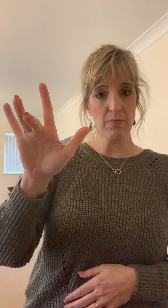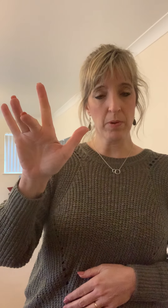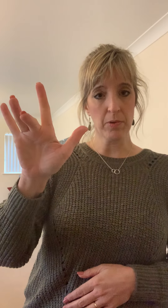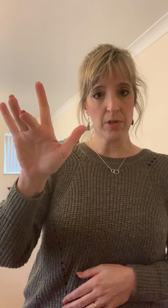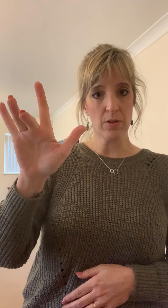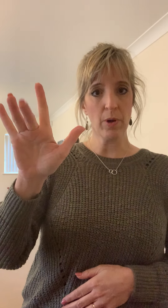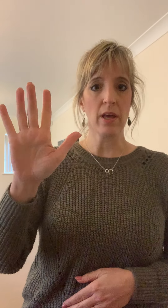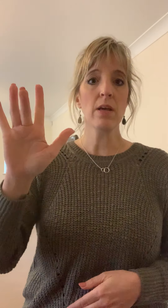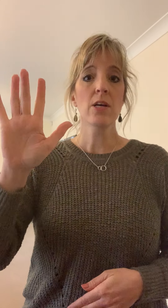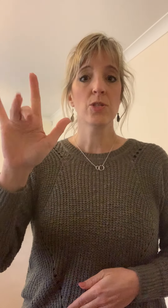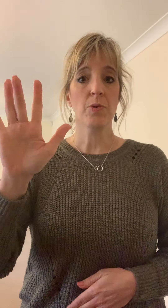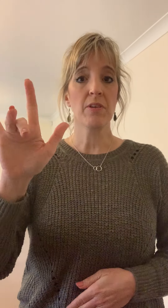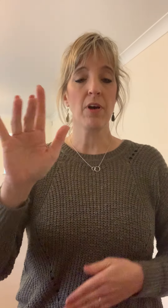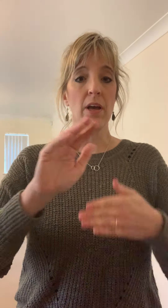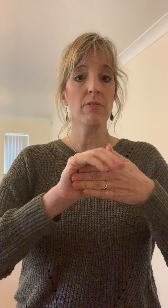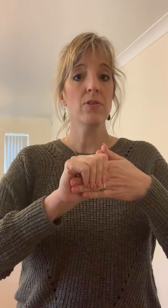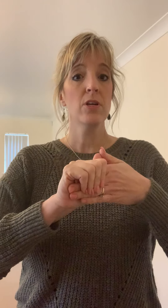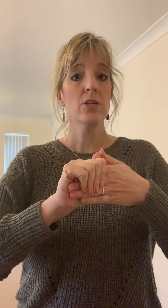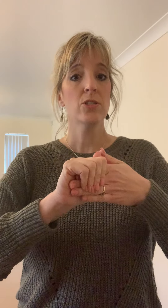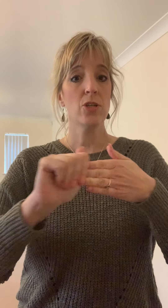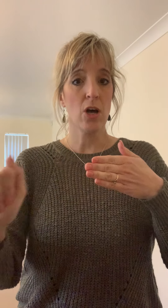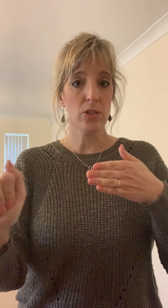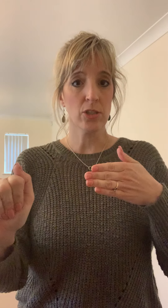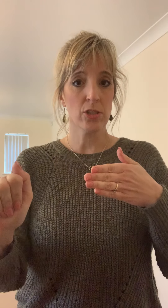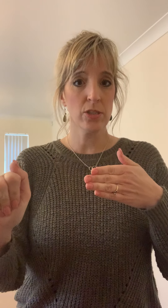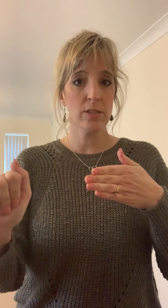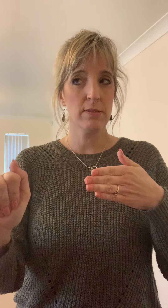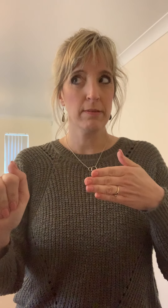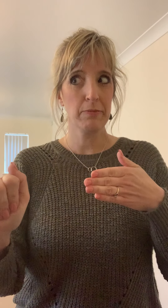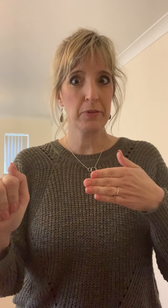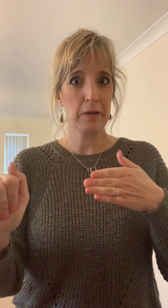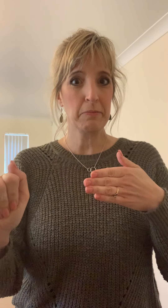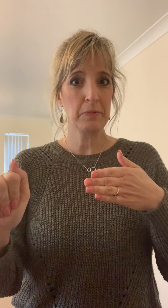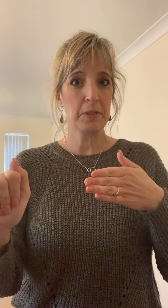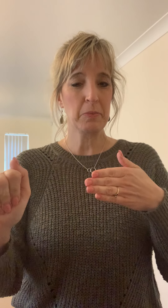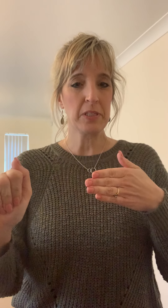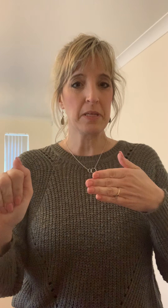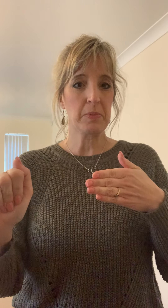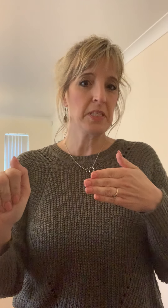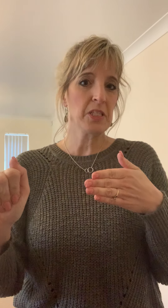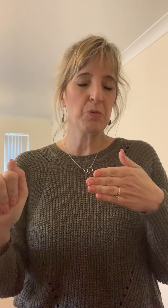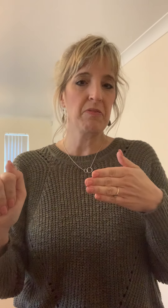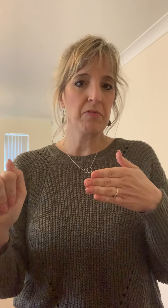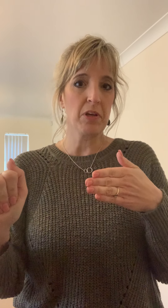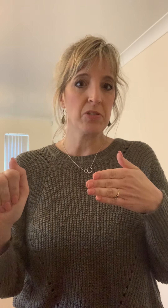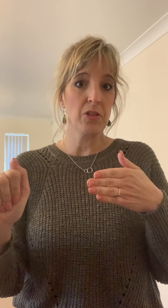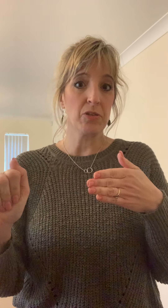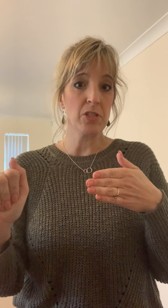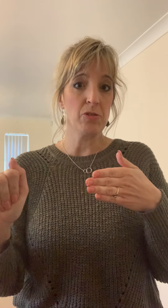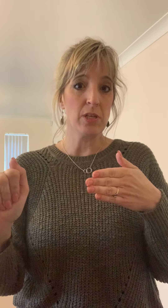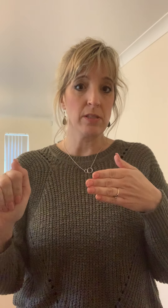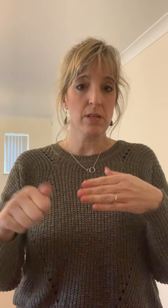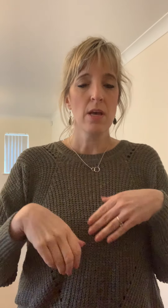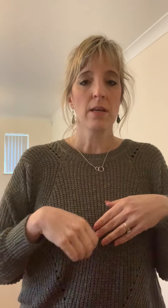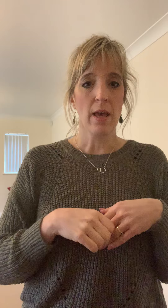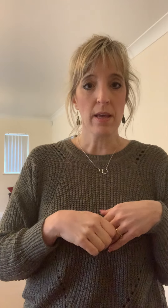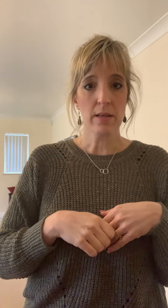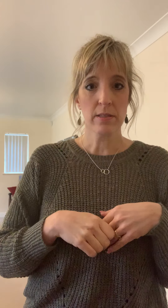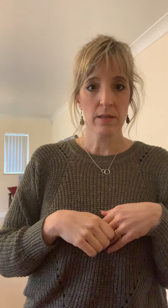remember either way, $25. I forgot what number I said, but say it's $25.32. Okay, let me